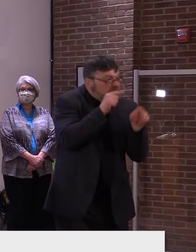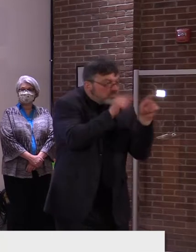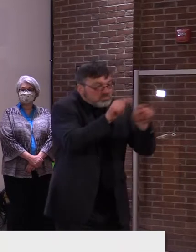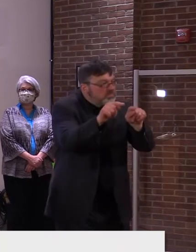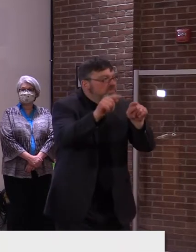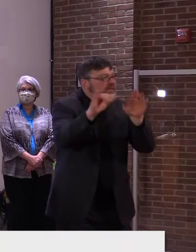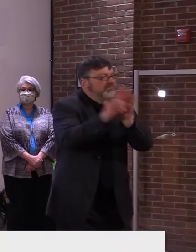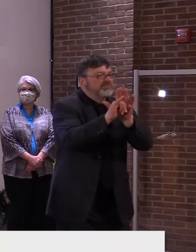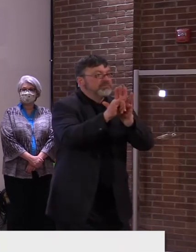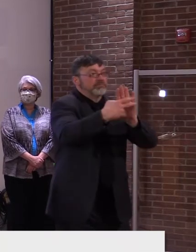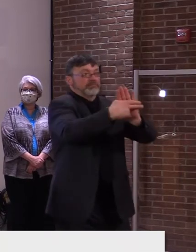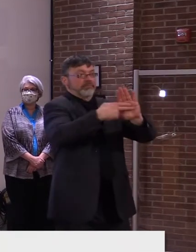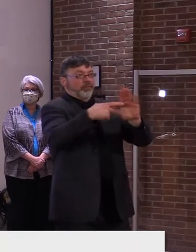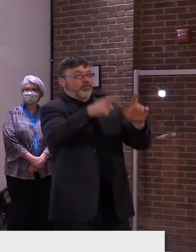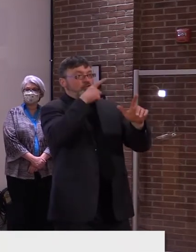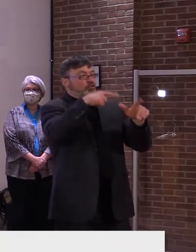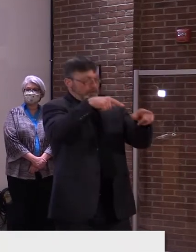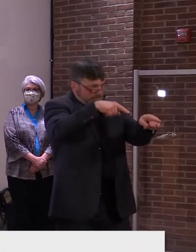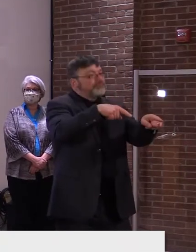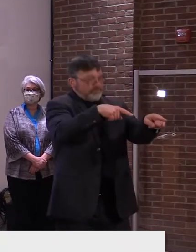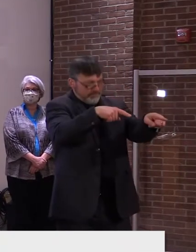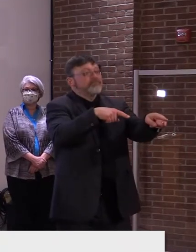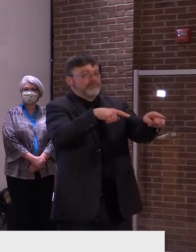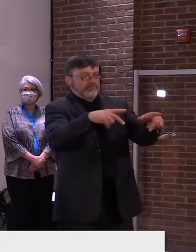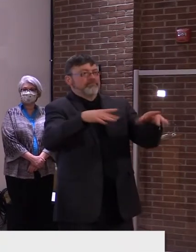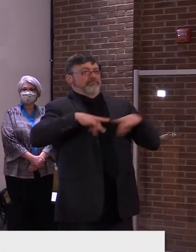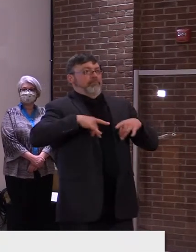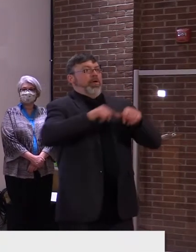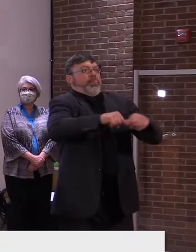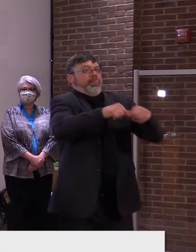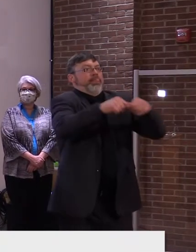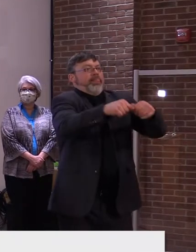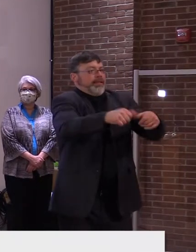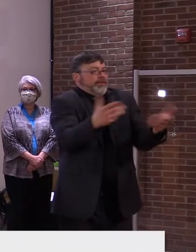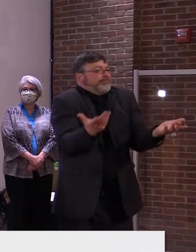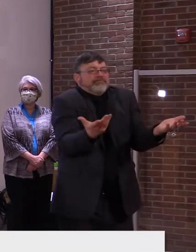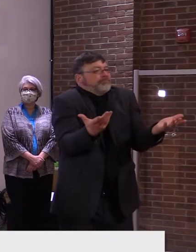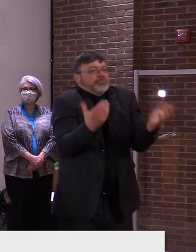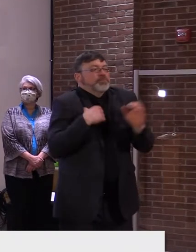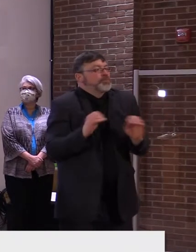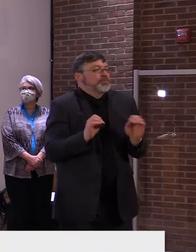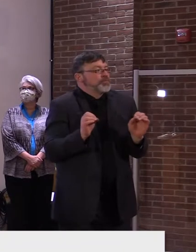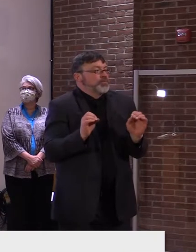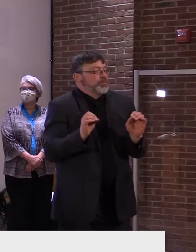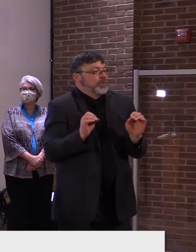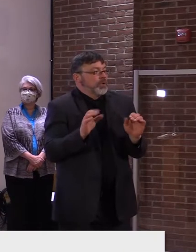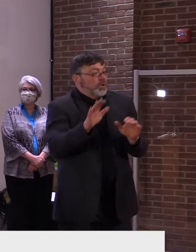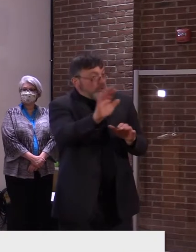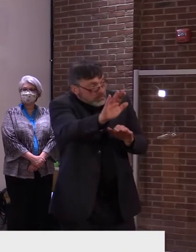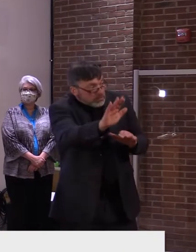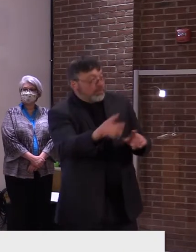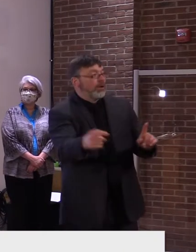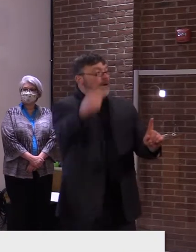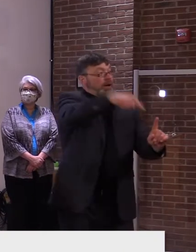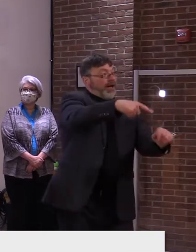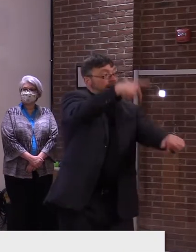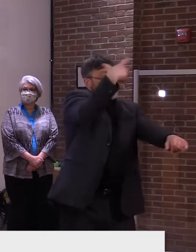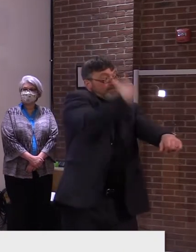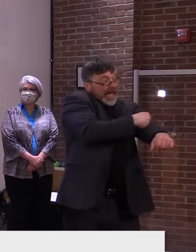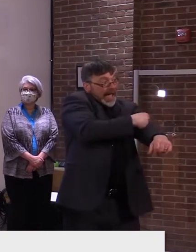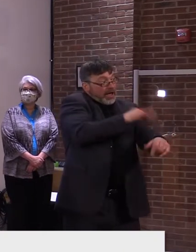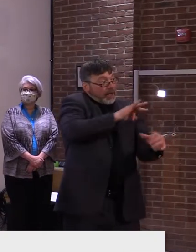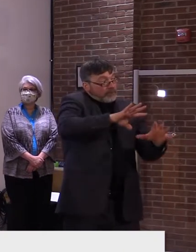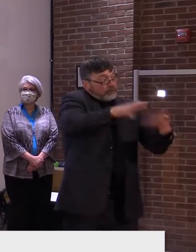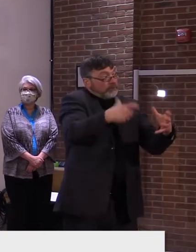them, that issue has actually not come up because, as you know, this news about them potentially doing